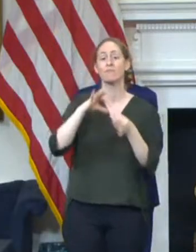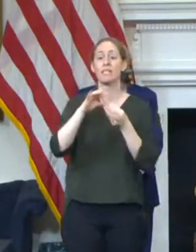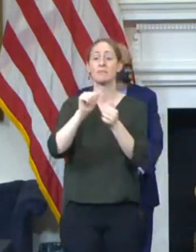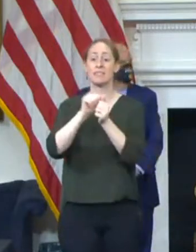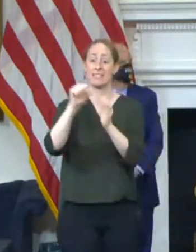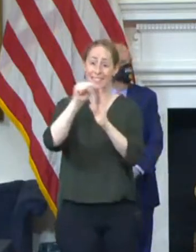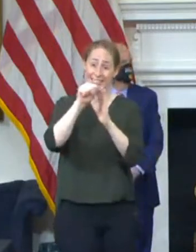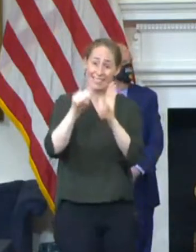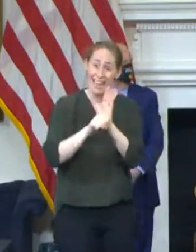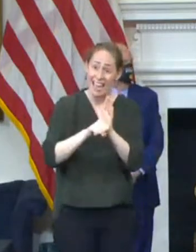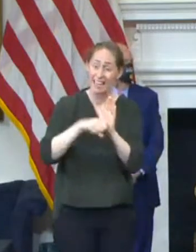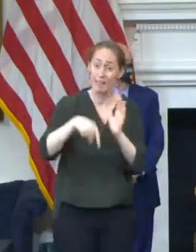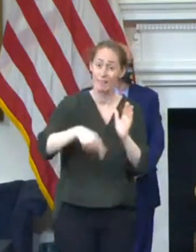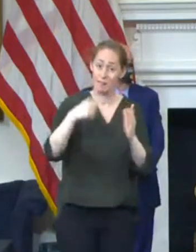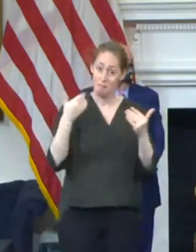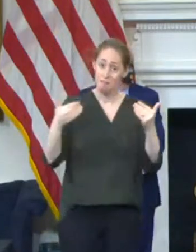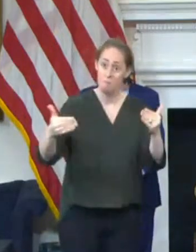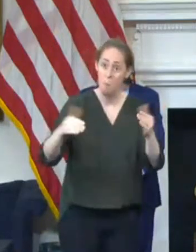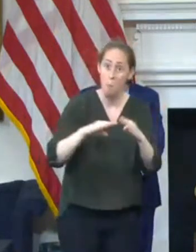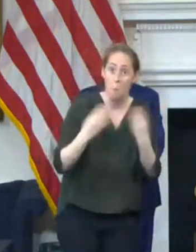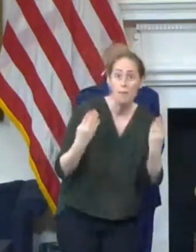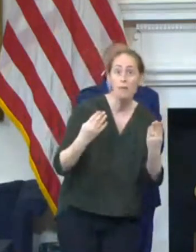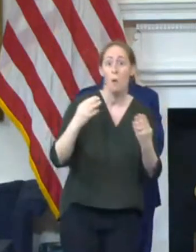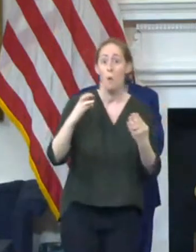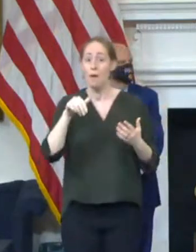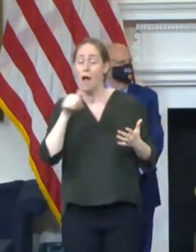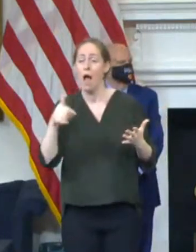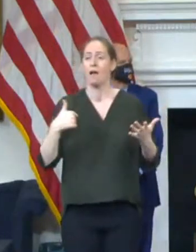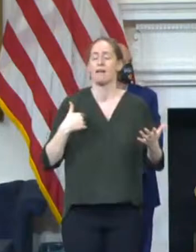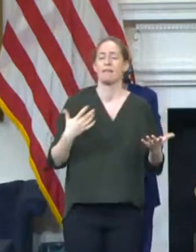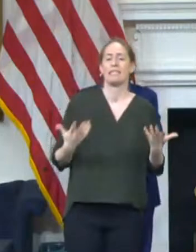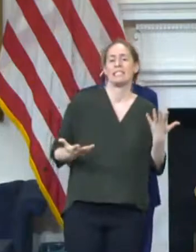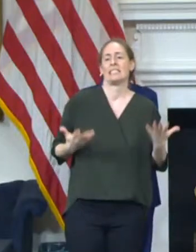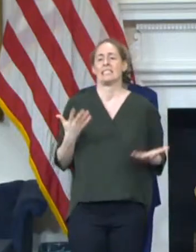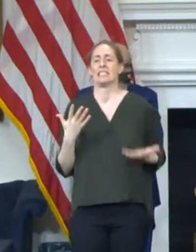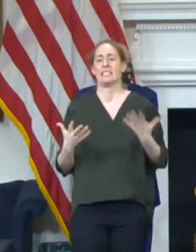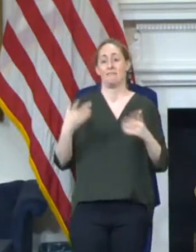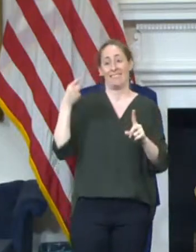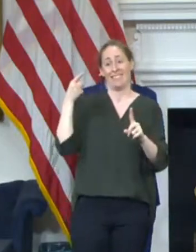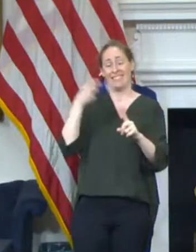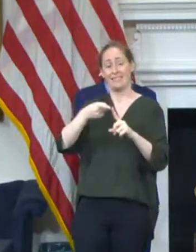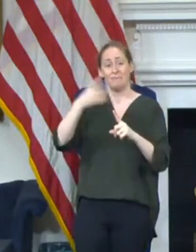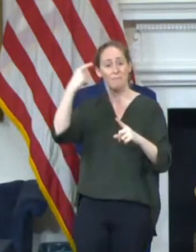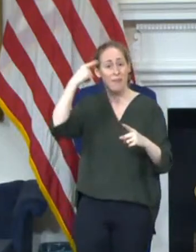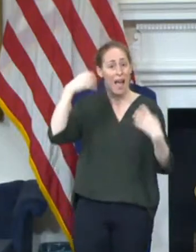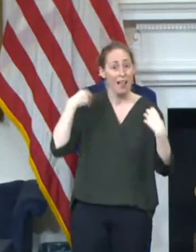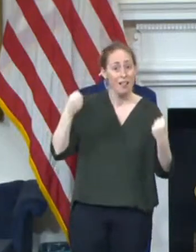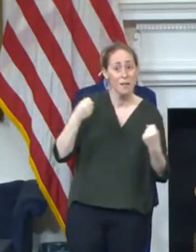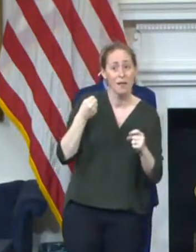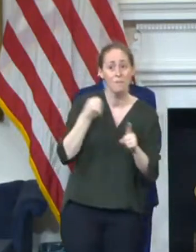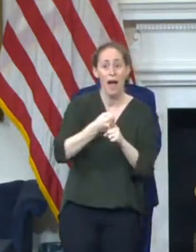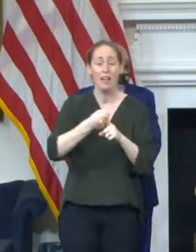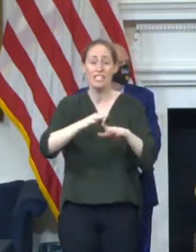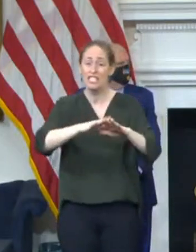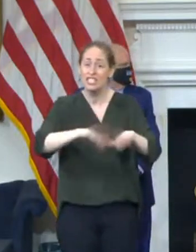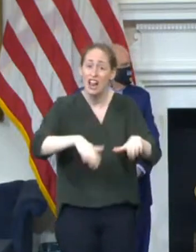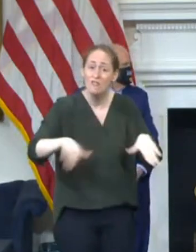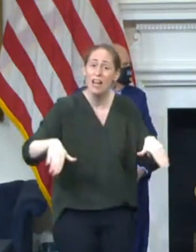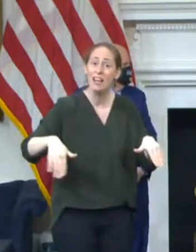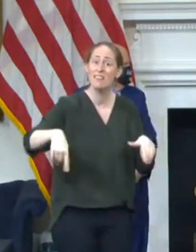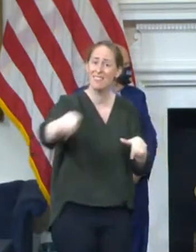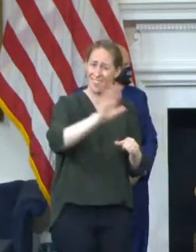that understanding, and we just talked about the mental health impact, that, you know, kids' mental health is also